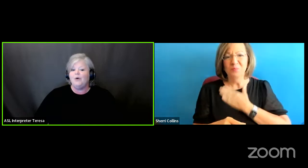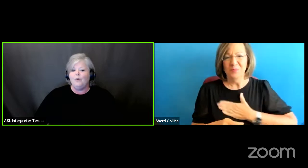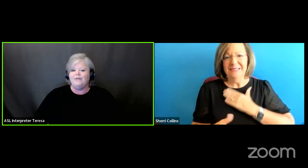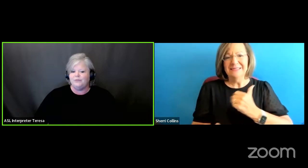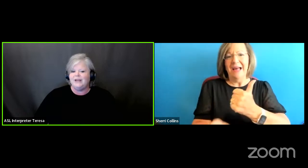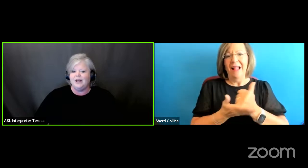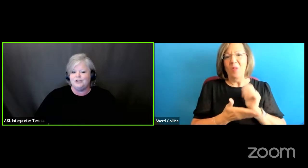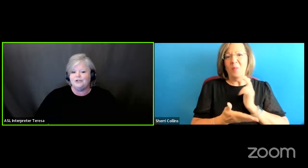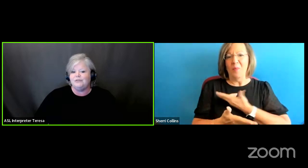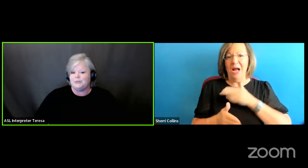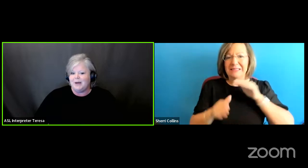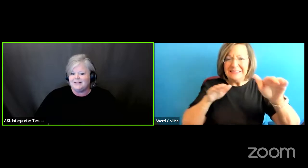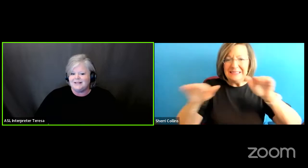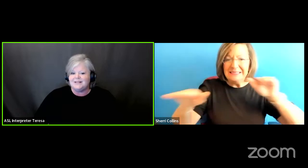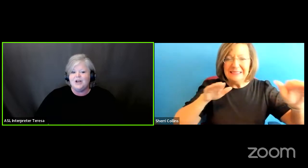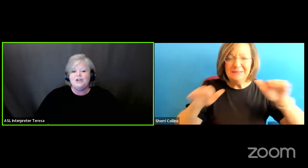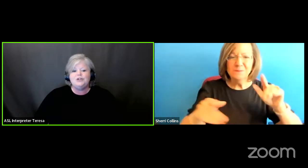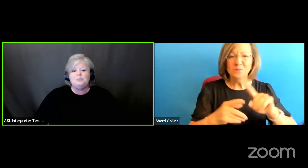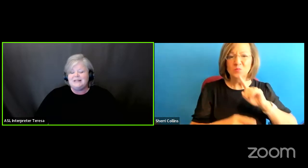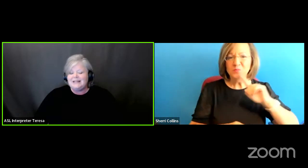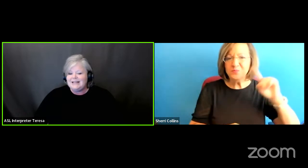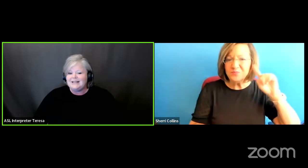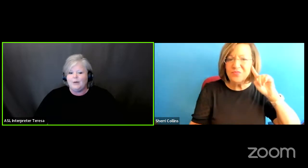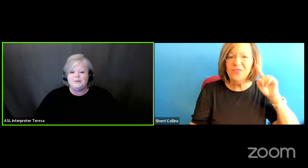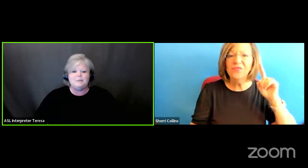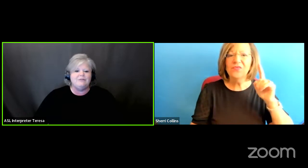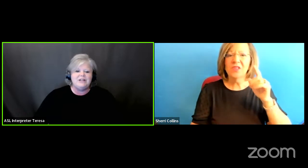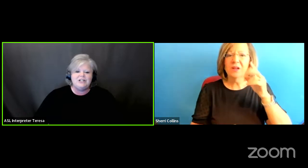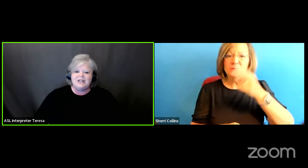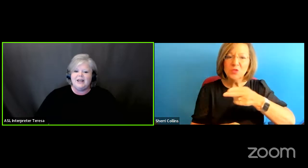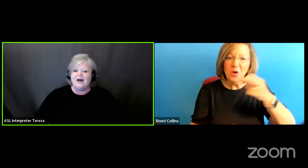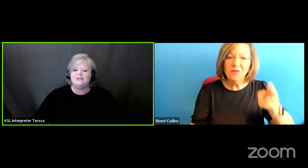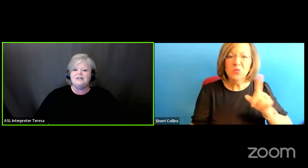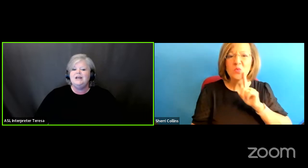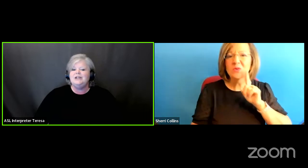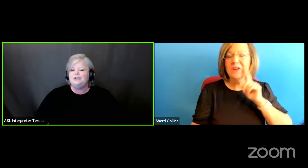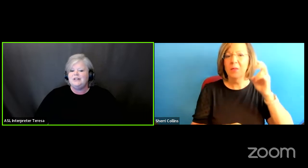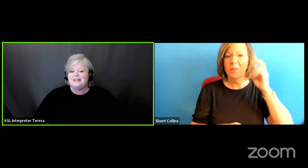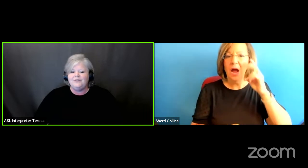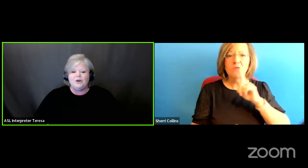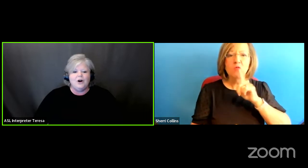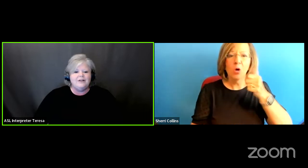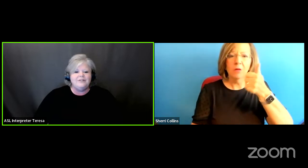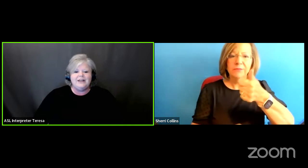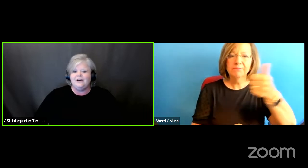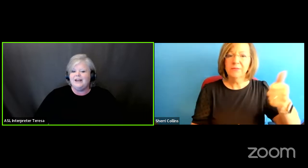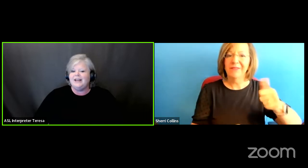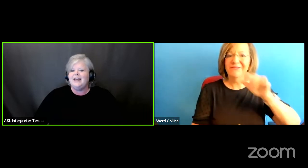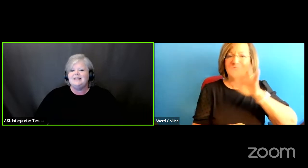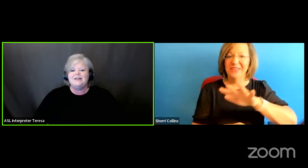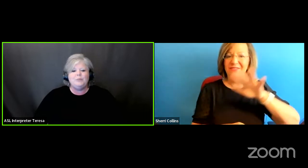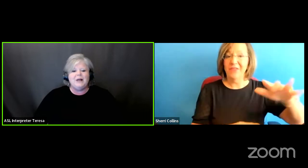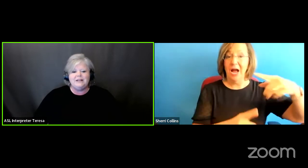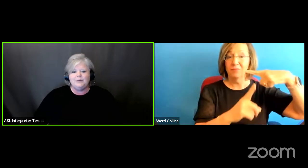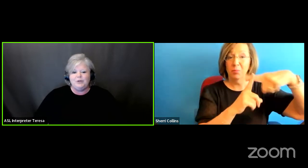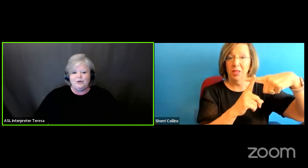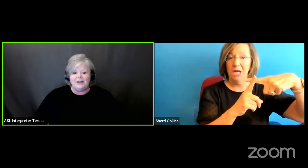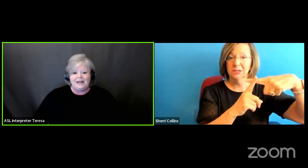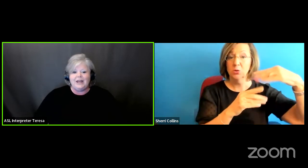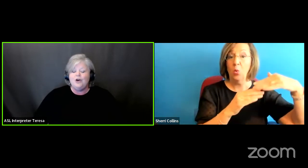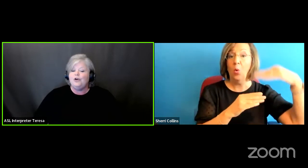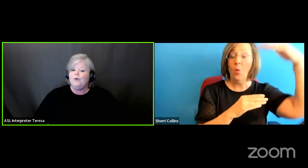reaching that goal of 300 responses. So please help us by reaching out to the deaf and hard of hearing,